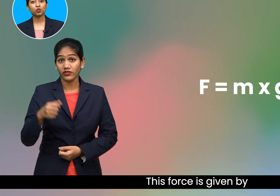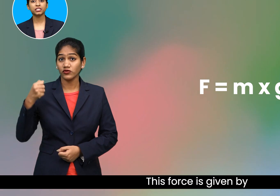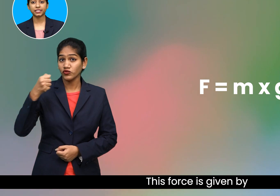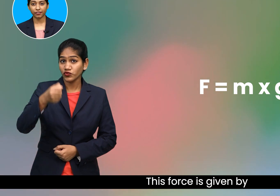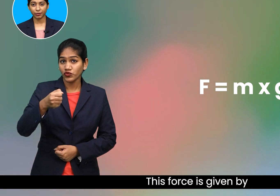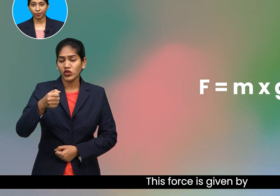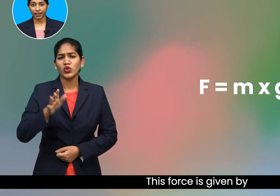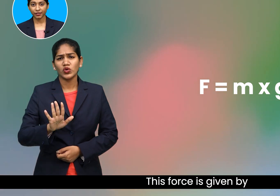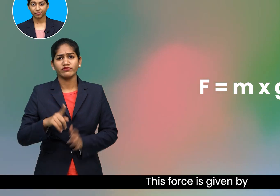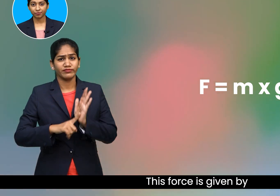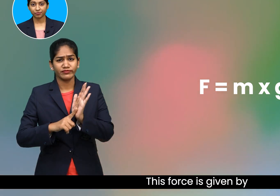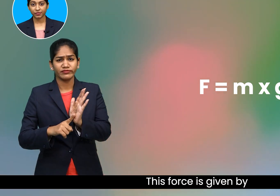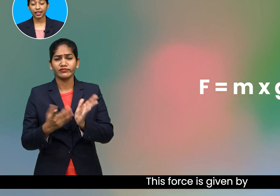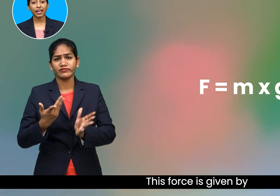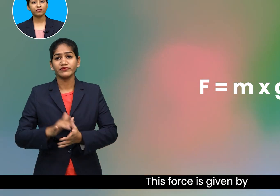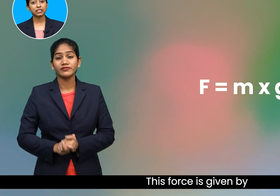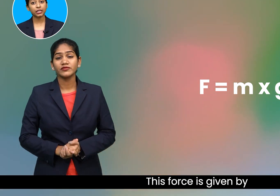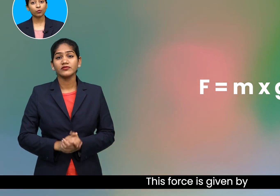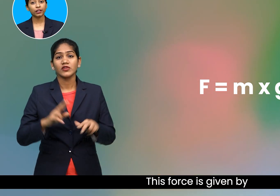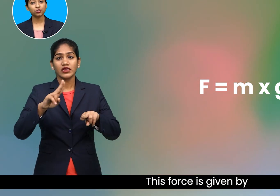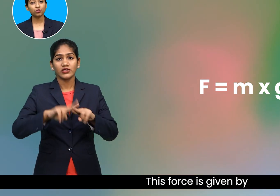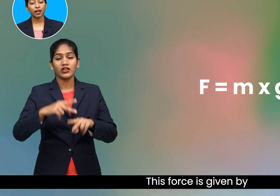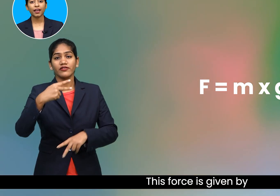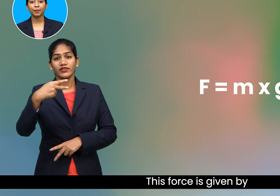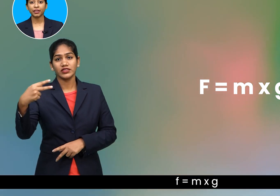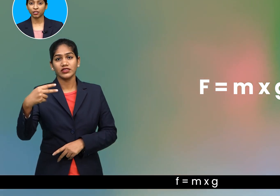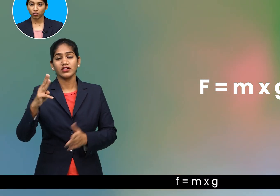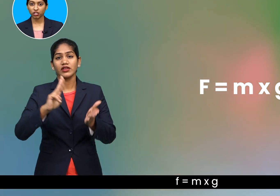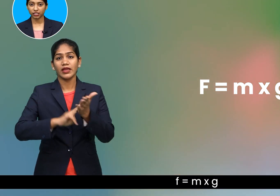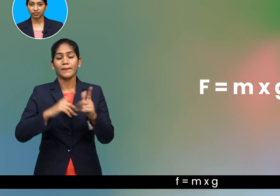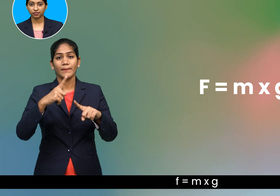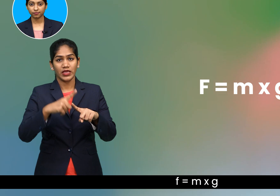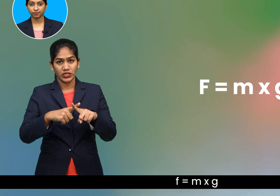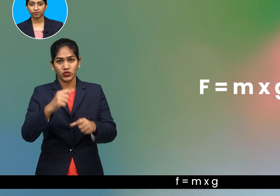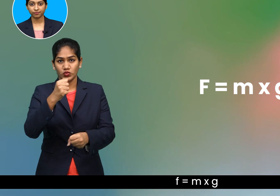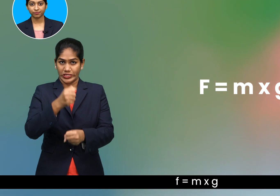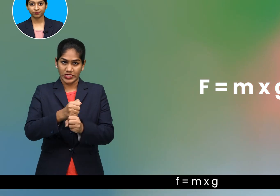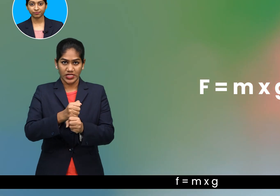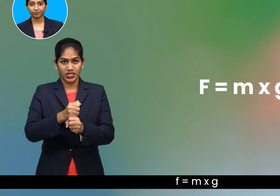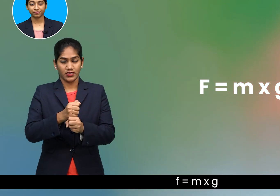This force is given by F is equal to m into g.